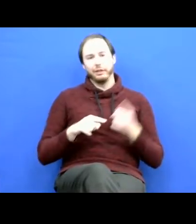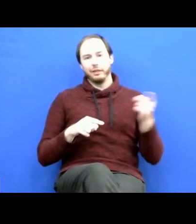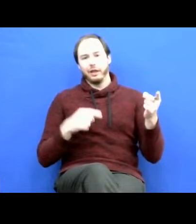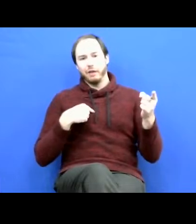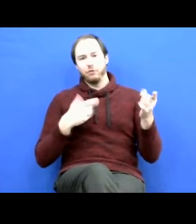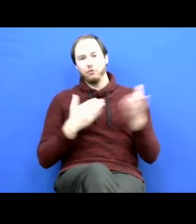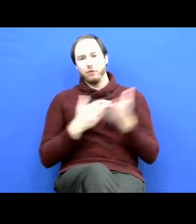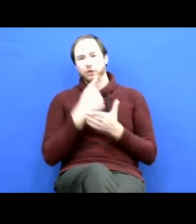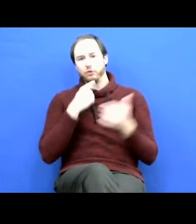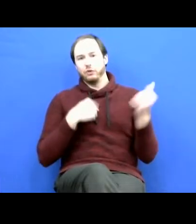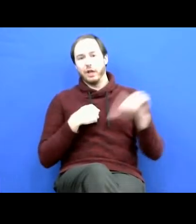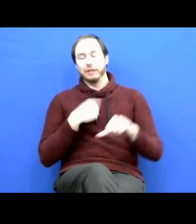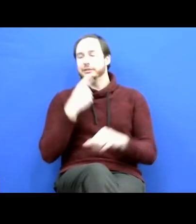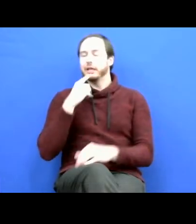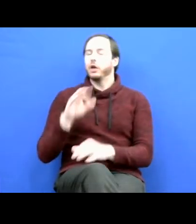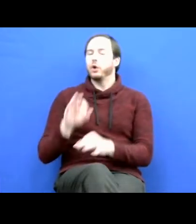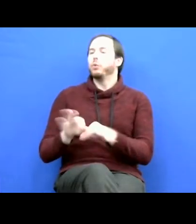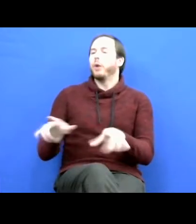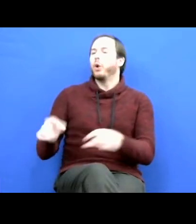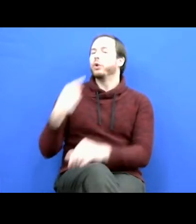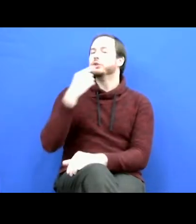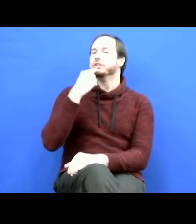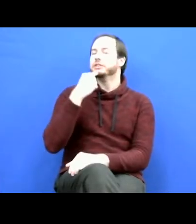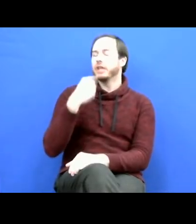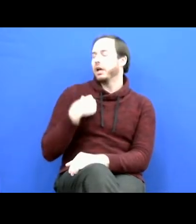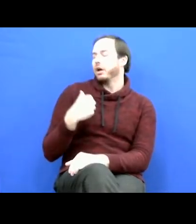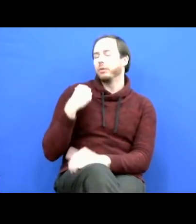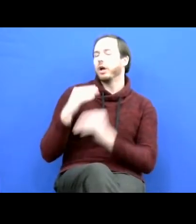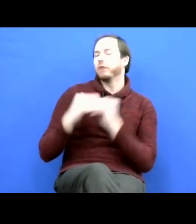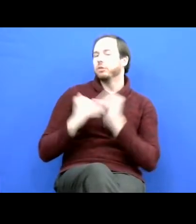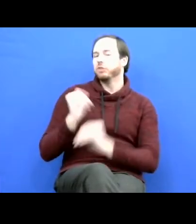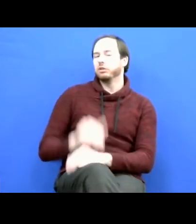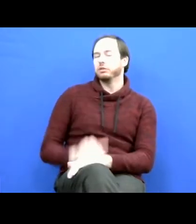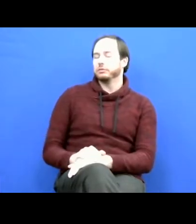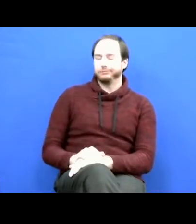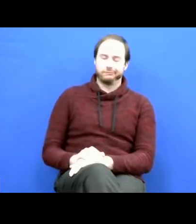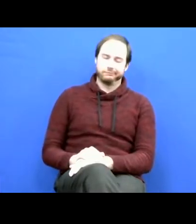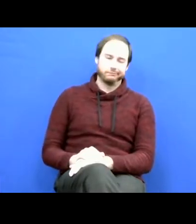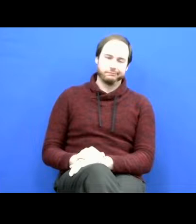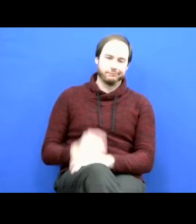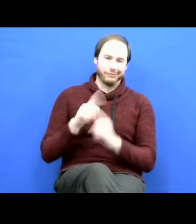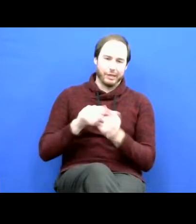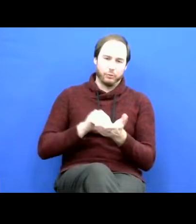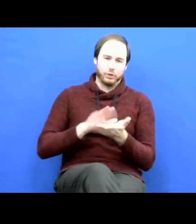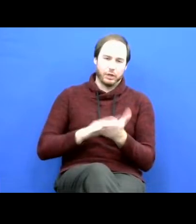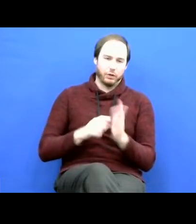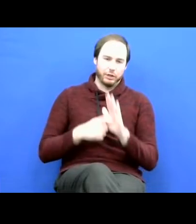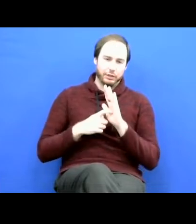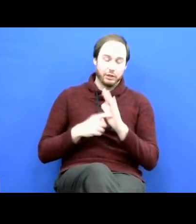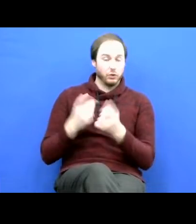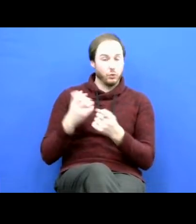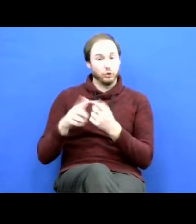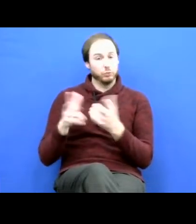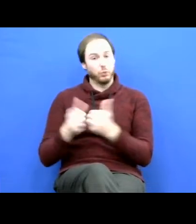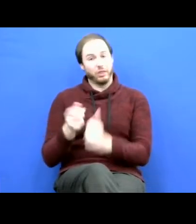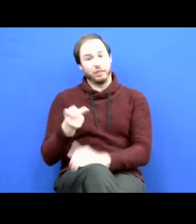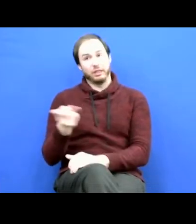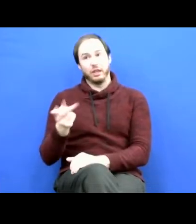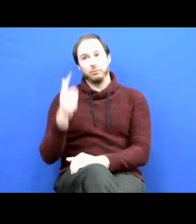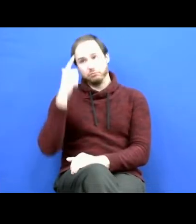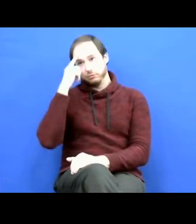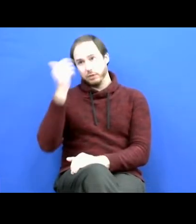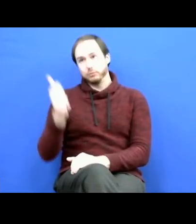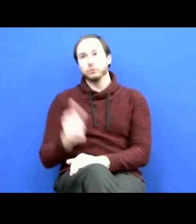because all they have to say is, no matter what you say, Yeah. I'm not comfortable. Right? So if you wish to speak, come